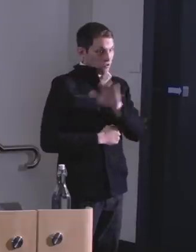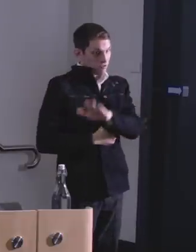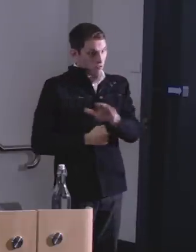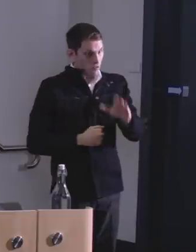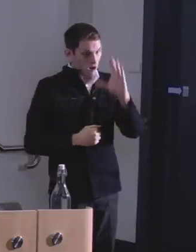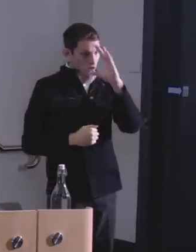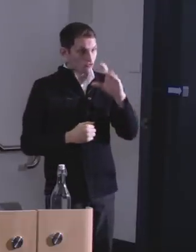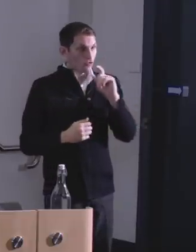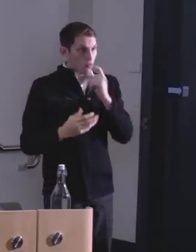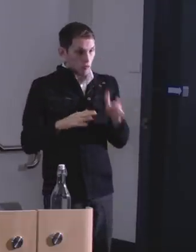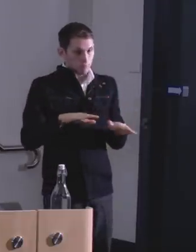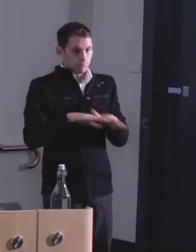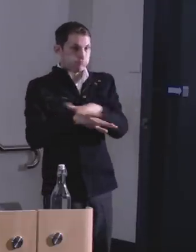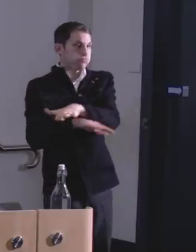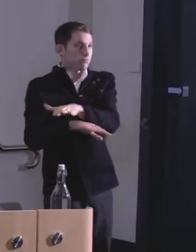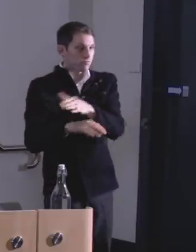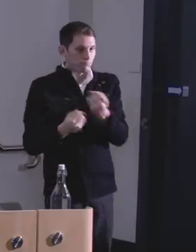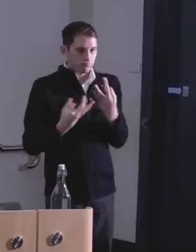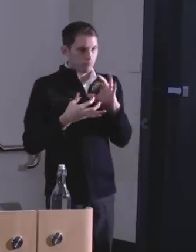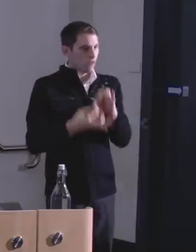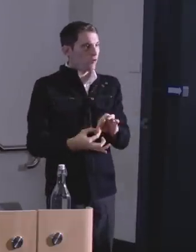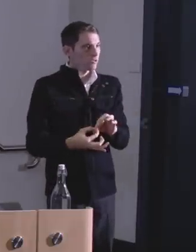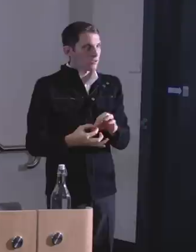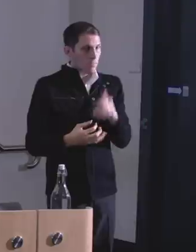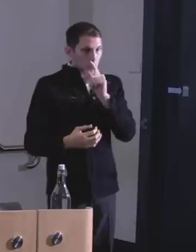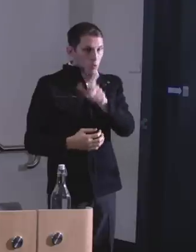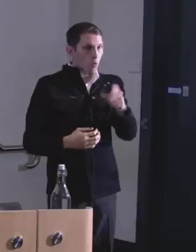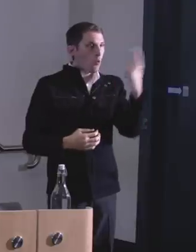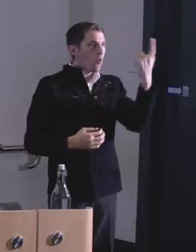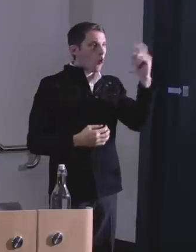countries will disappear. Who saves them?